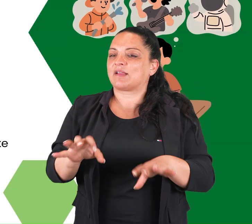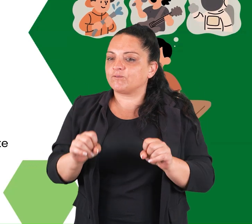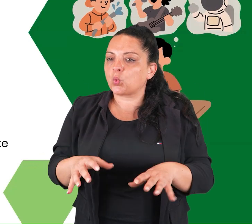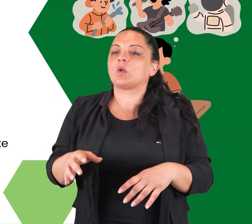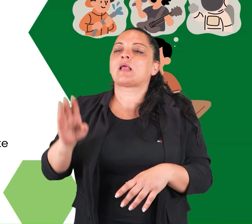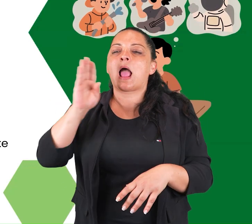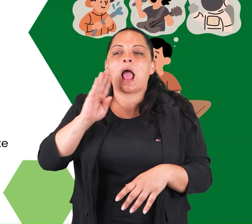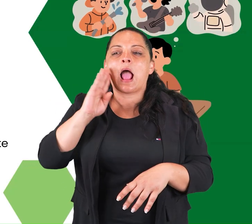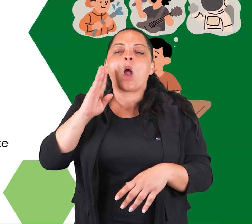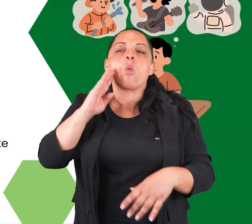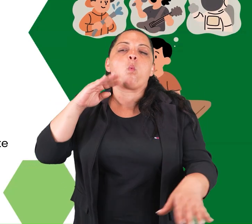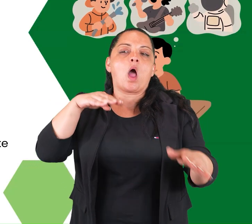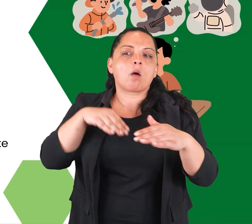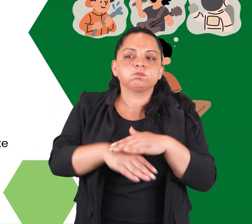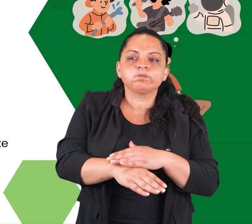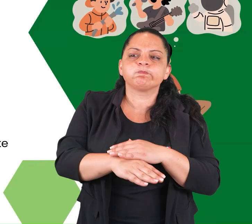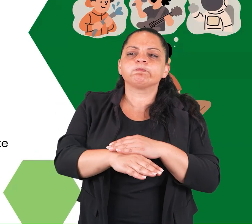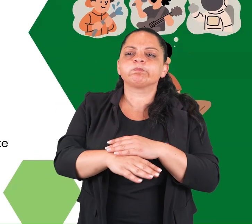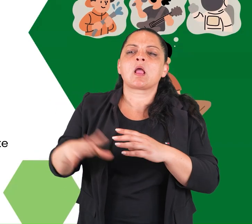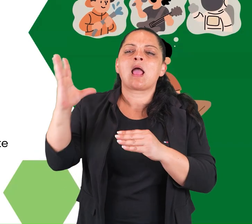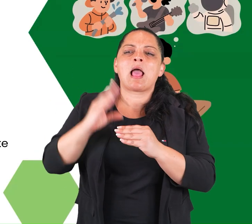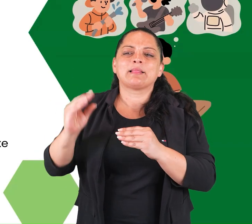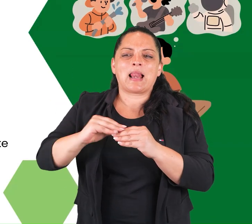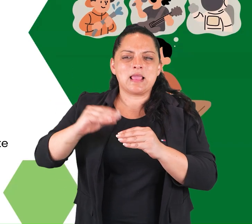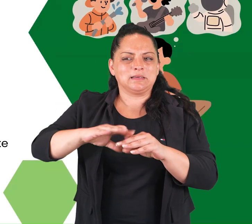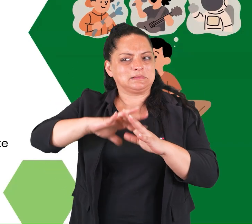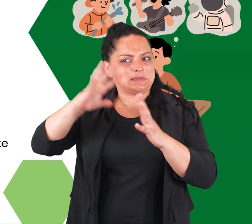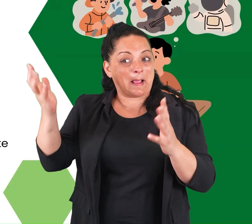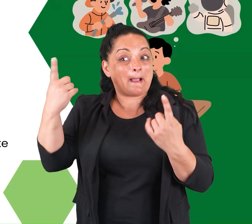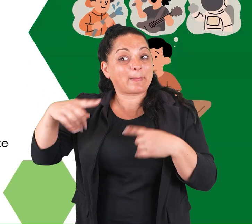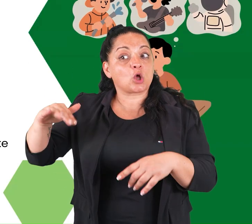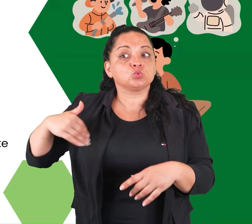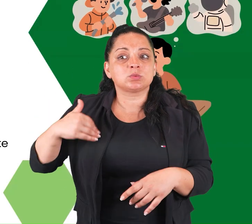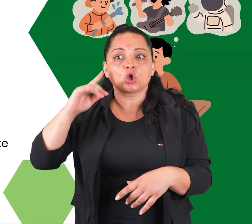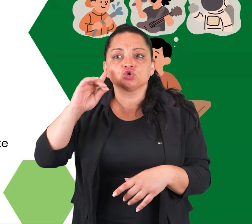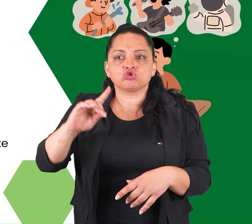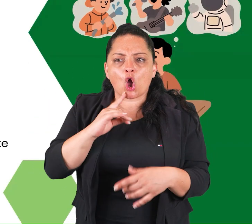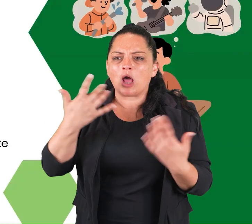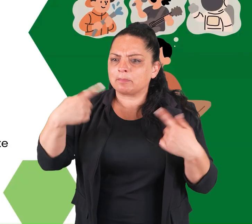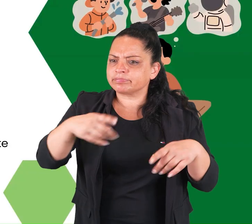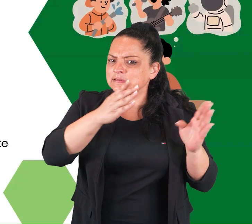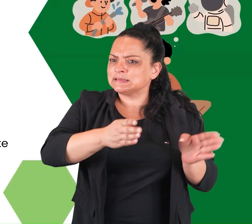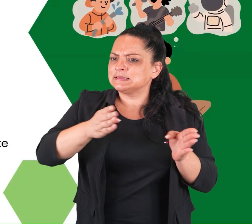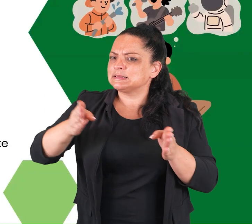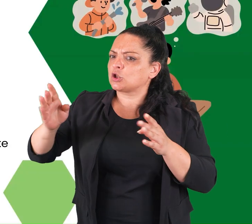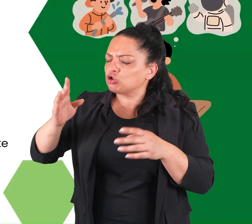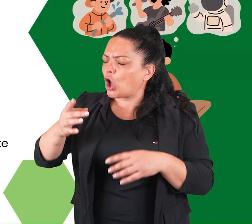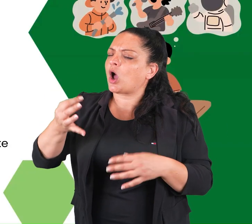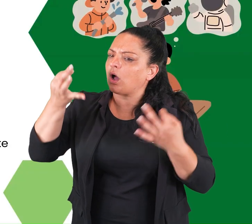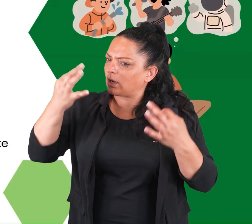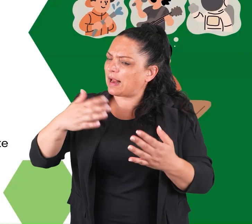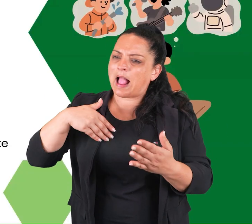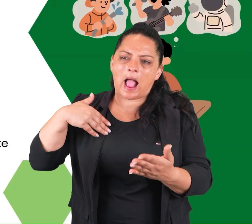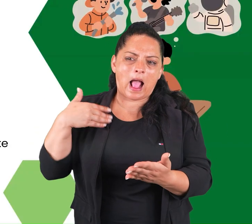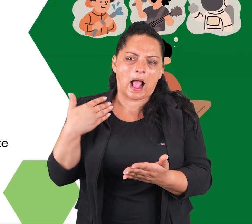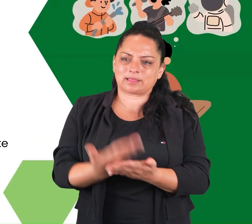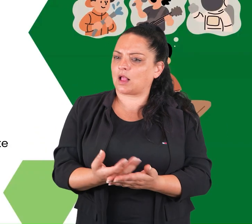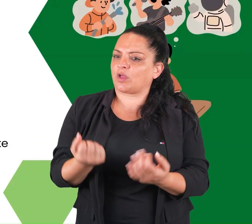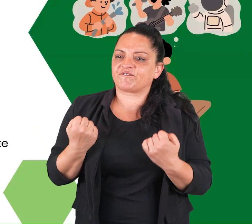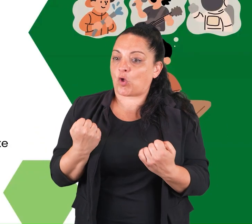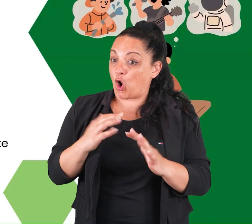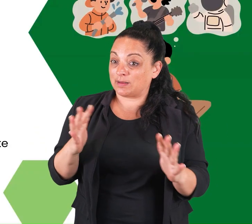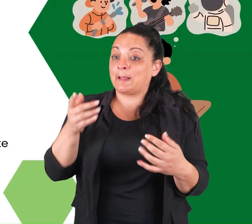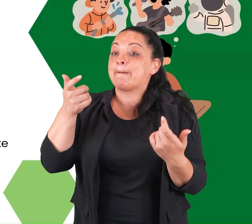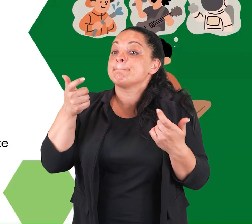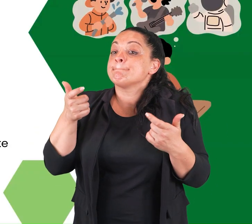water conservation, sustainable construction, and so on. And for deaf and hard of hearing learners,